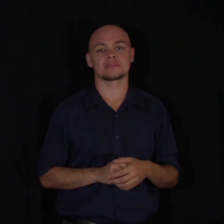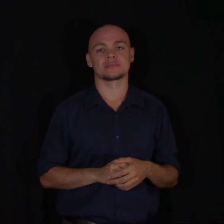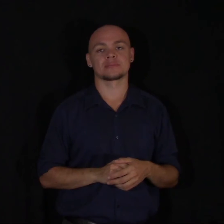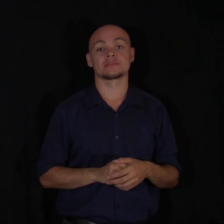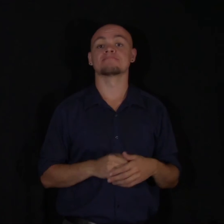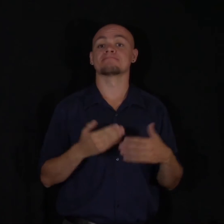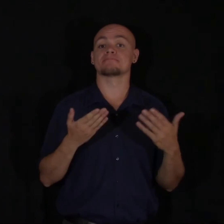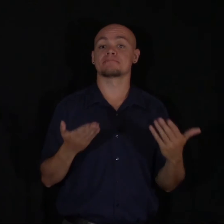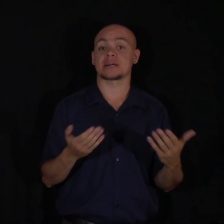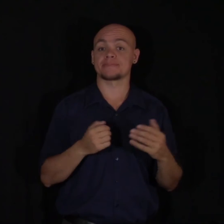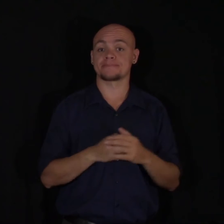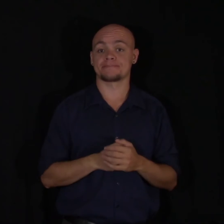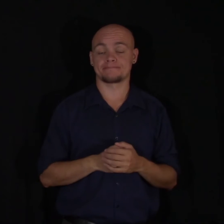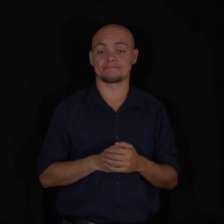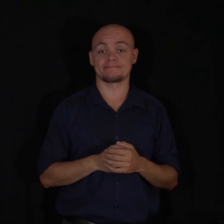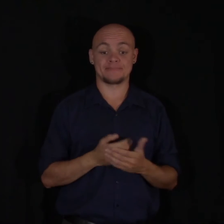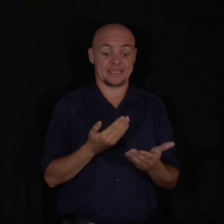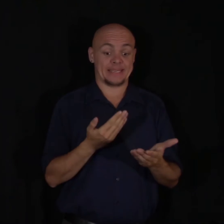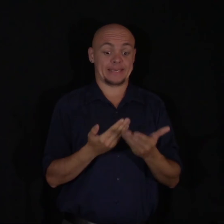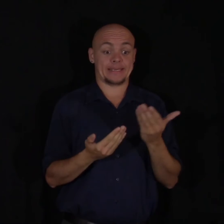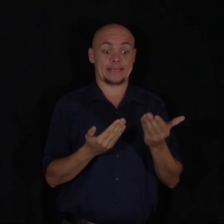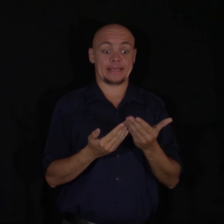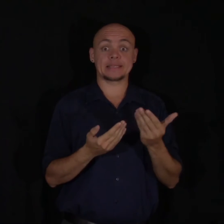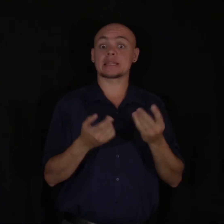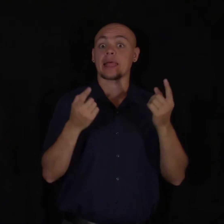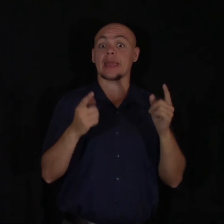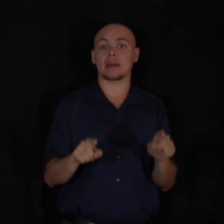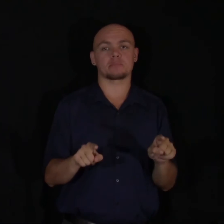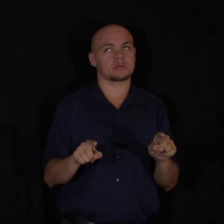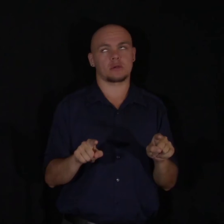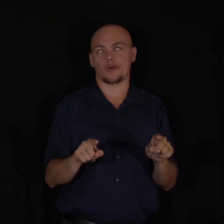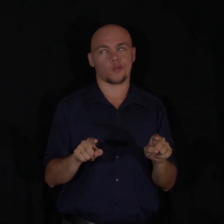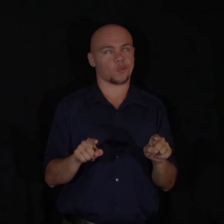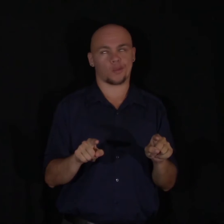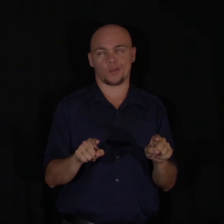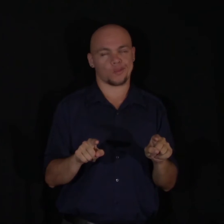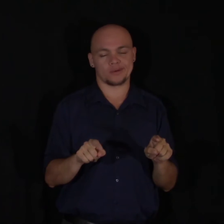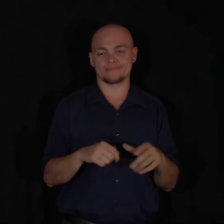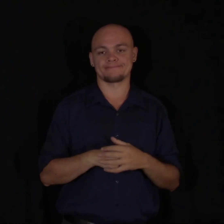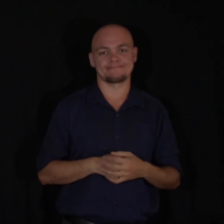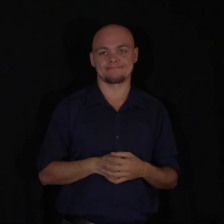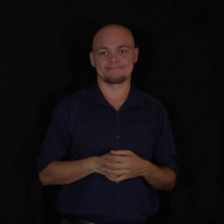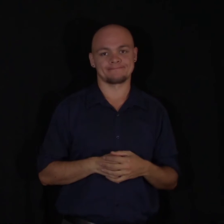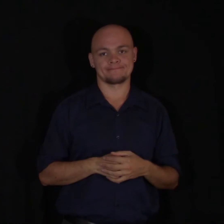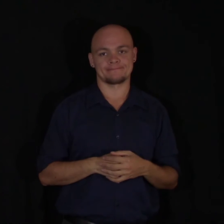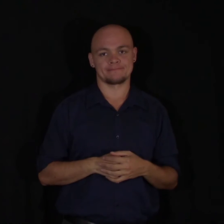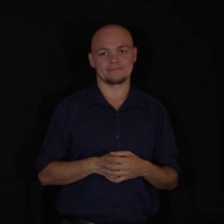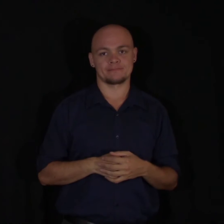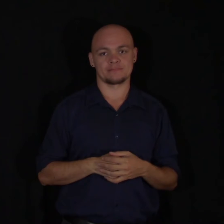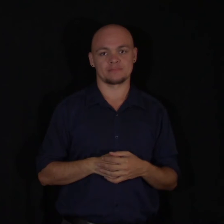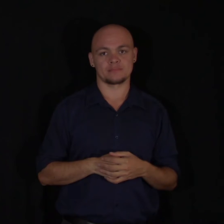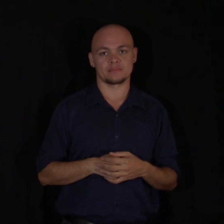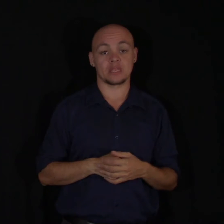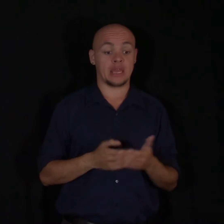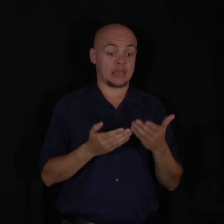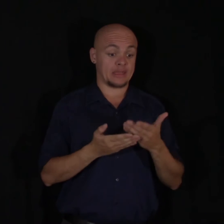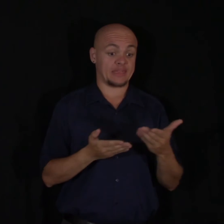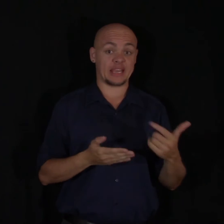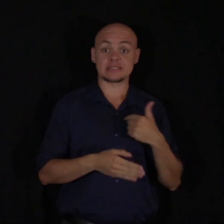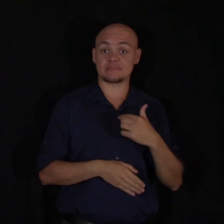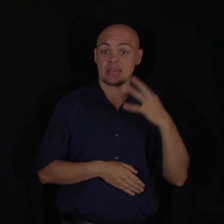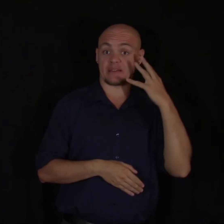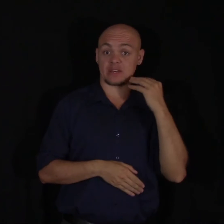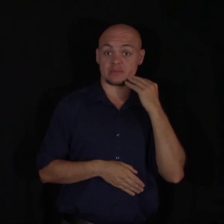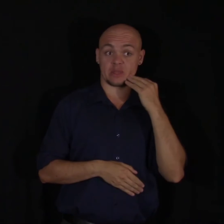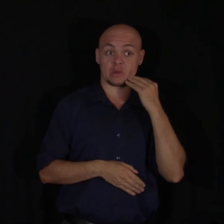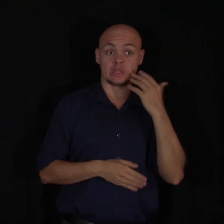But it's not come easily. I've gone through things that I don't wish upon anyone in